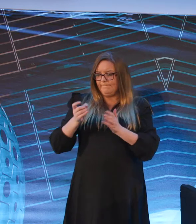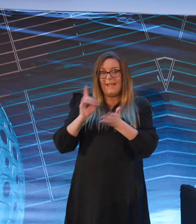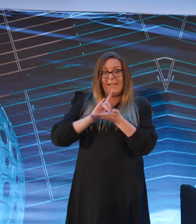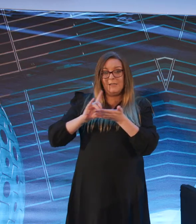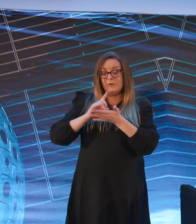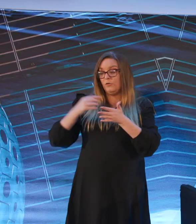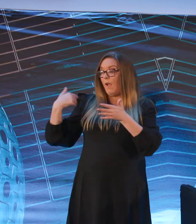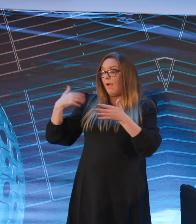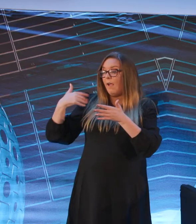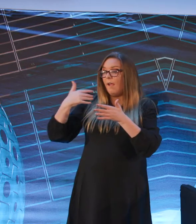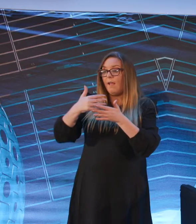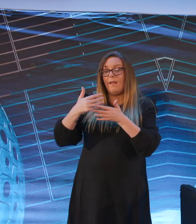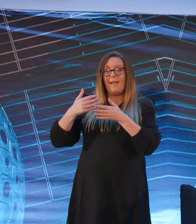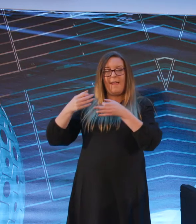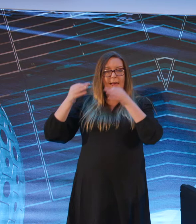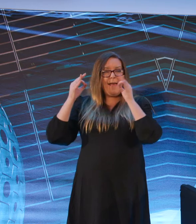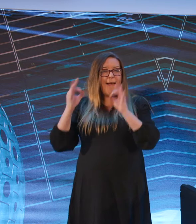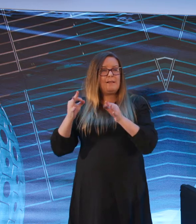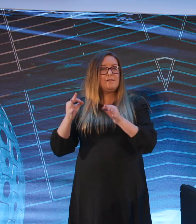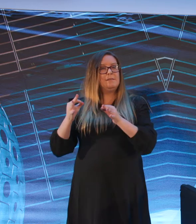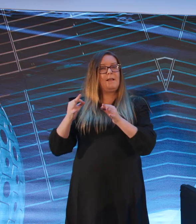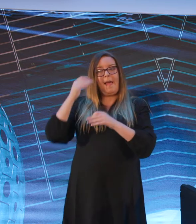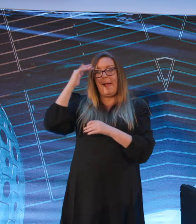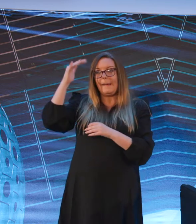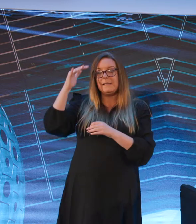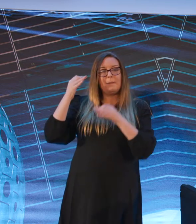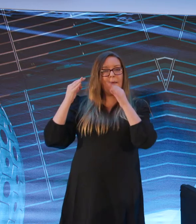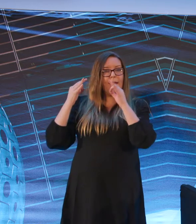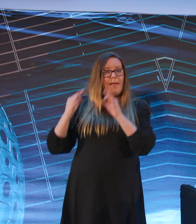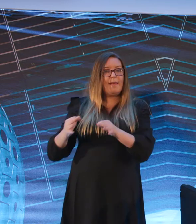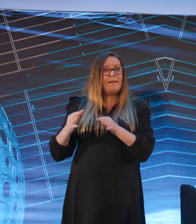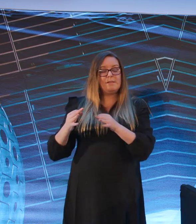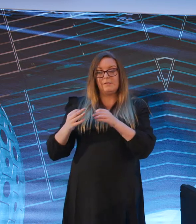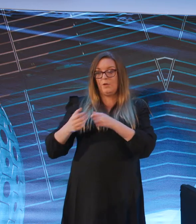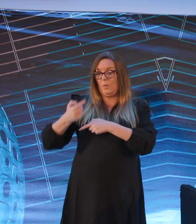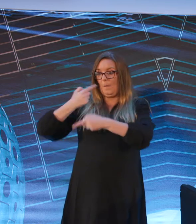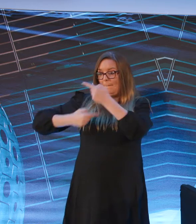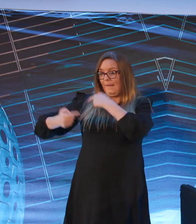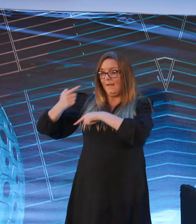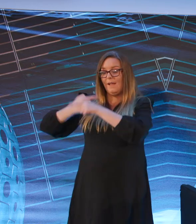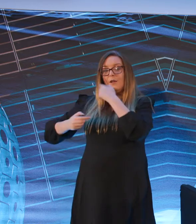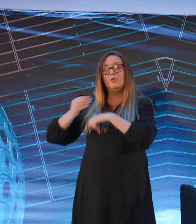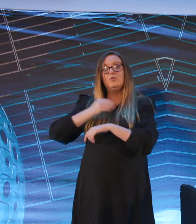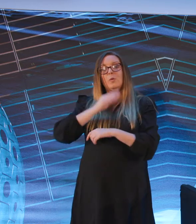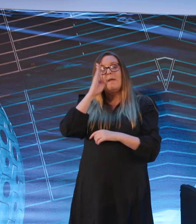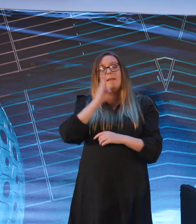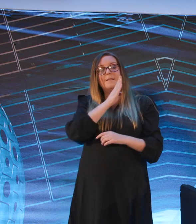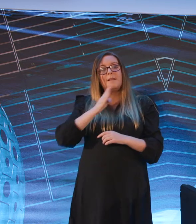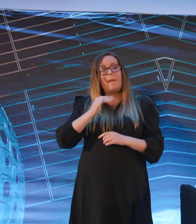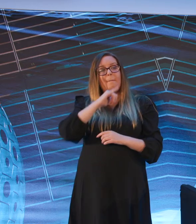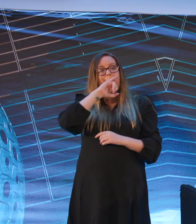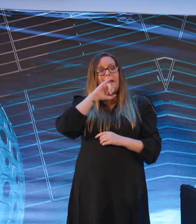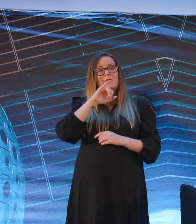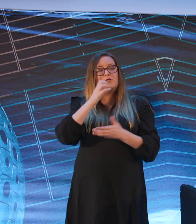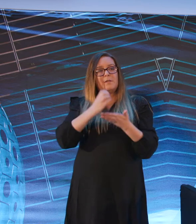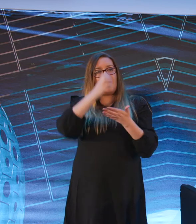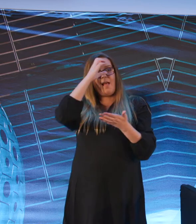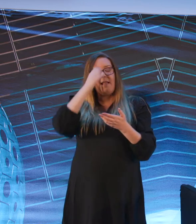academic and professional excellence, going back to the establishment of St. Patrick's College in